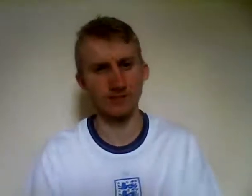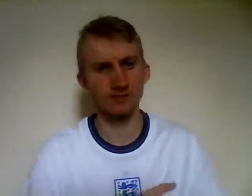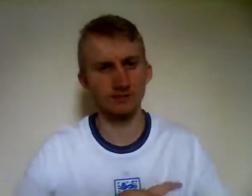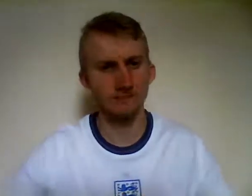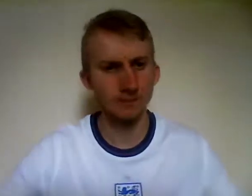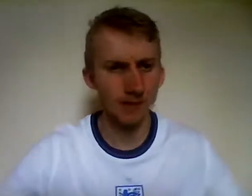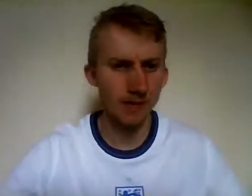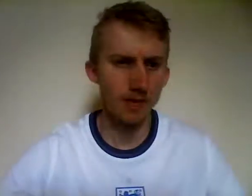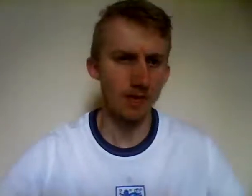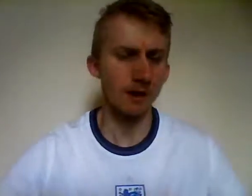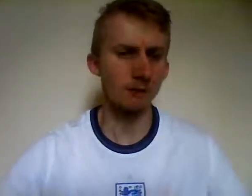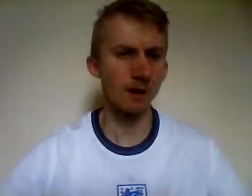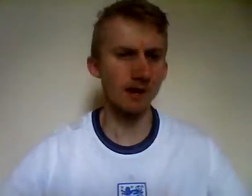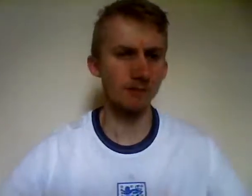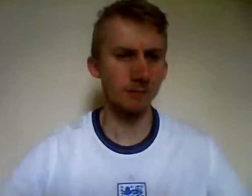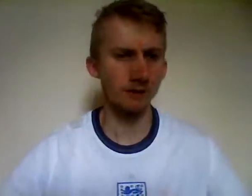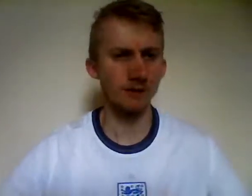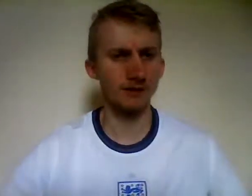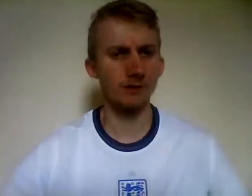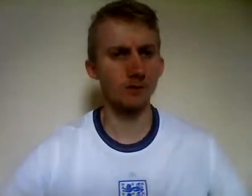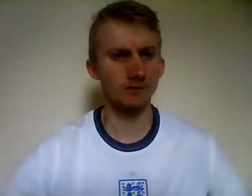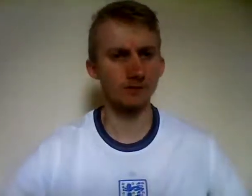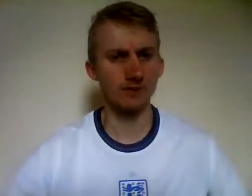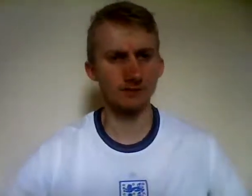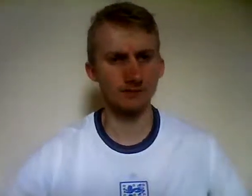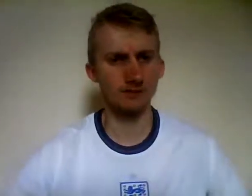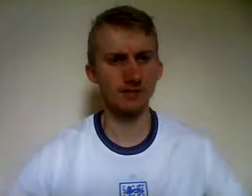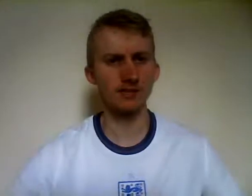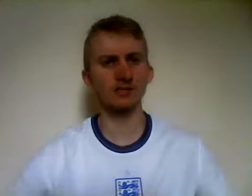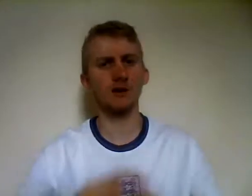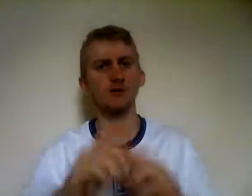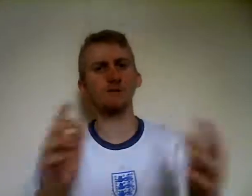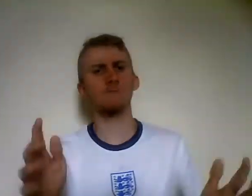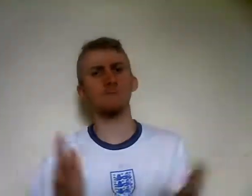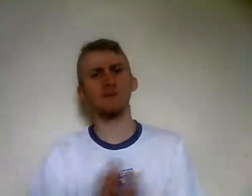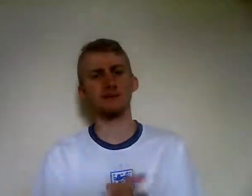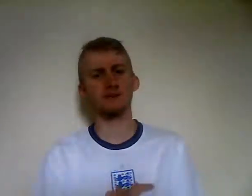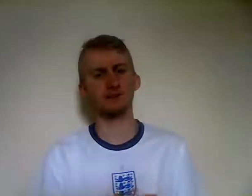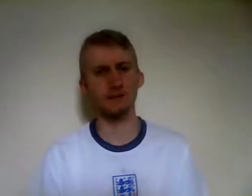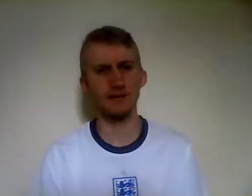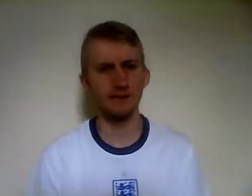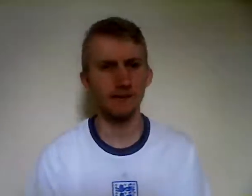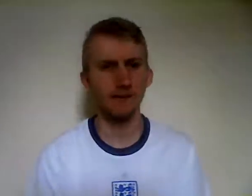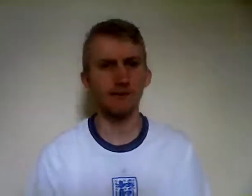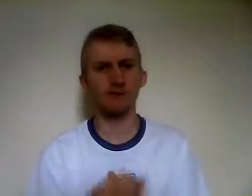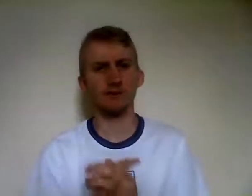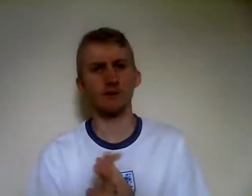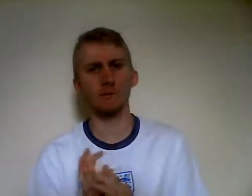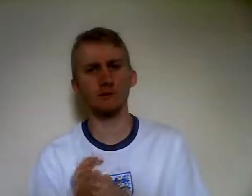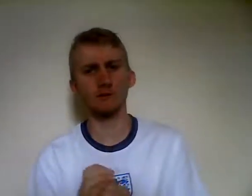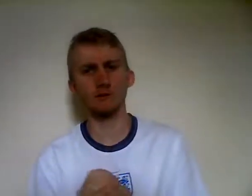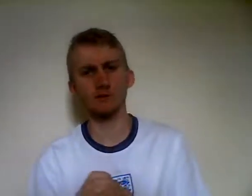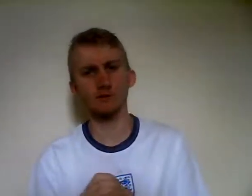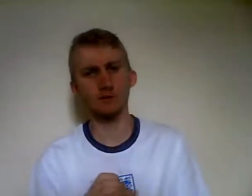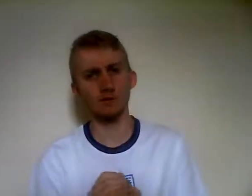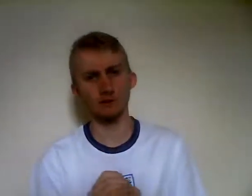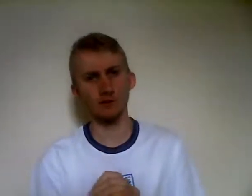saved. Well, by August 2006, only one bid had come in for the club, which was from the current